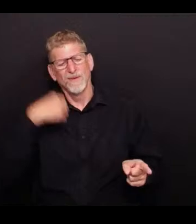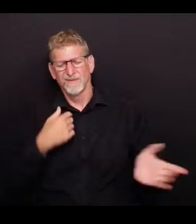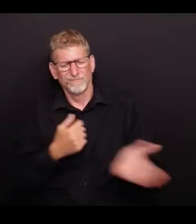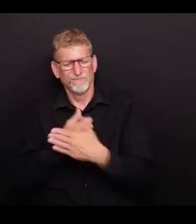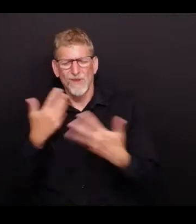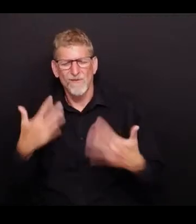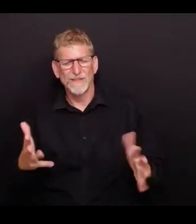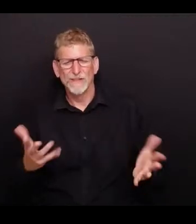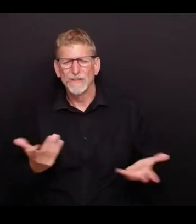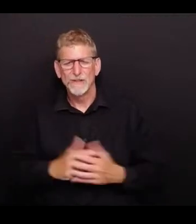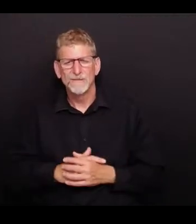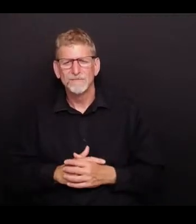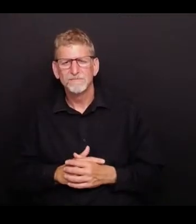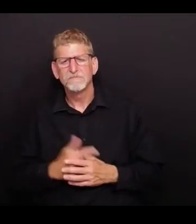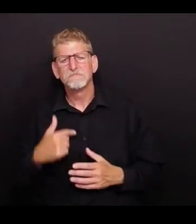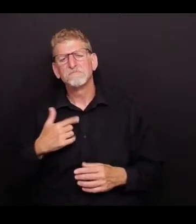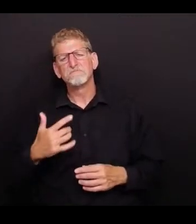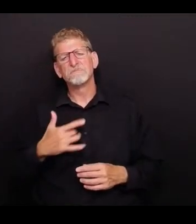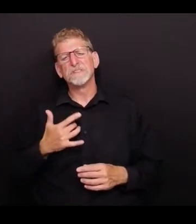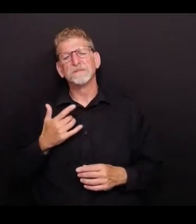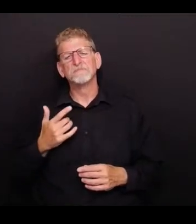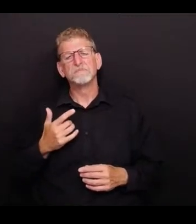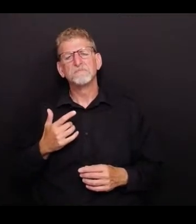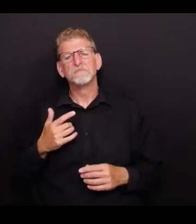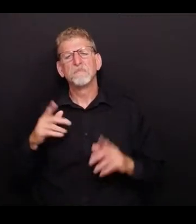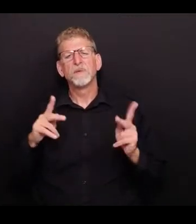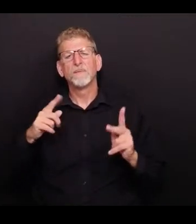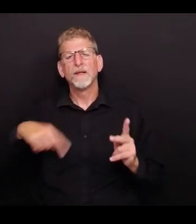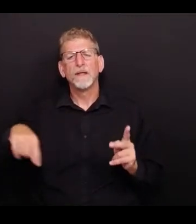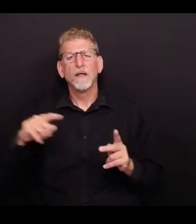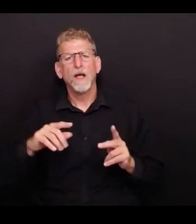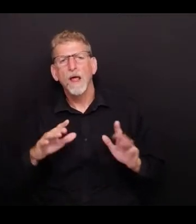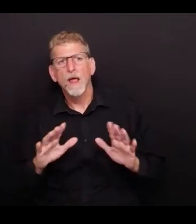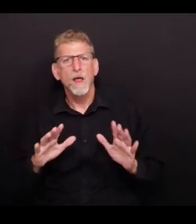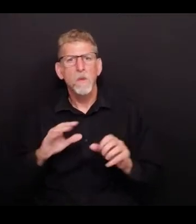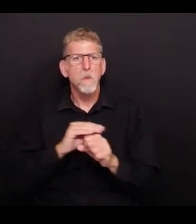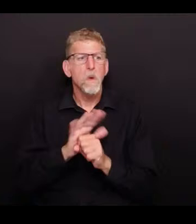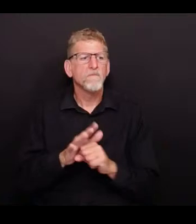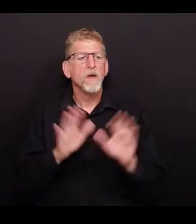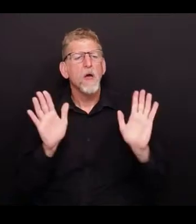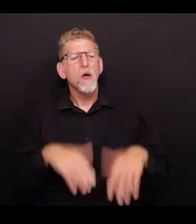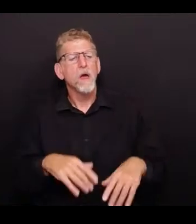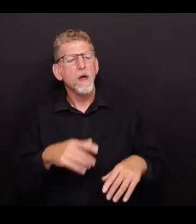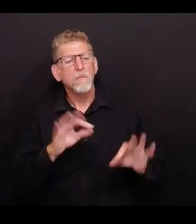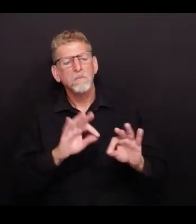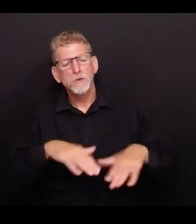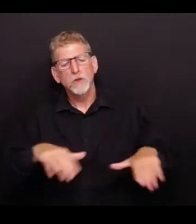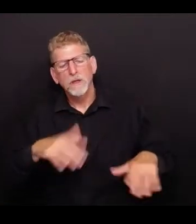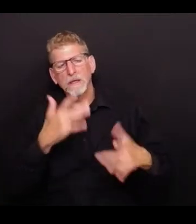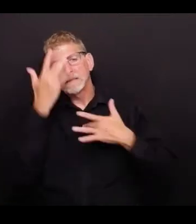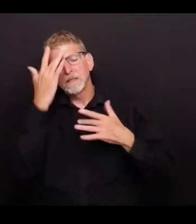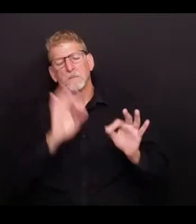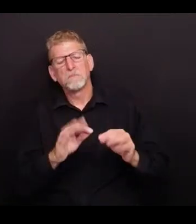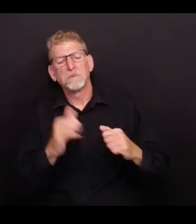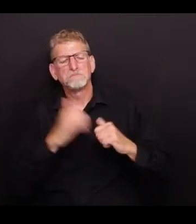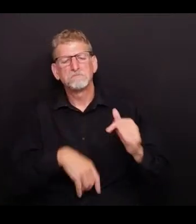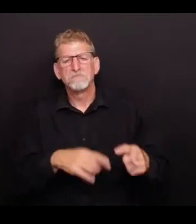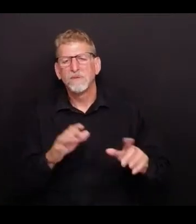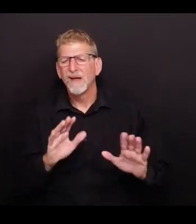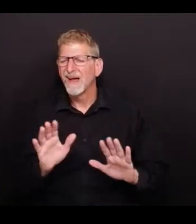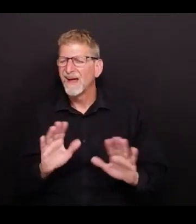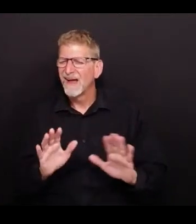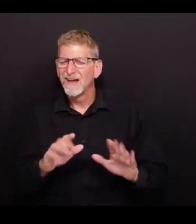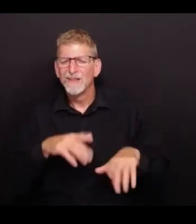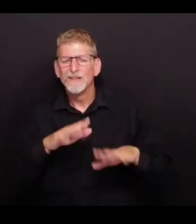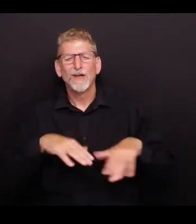idea that our children aren't harmed by COVID. Children are part of our communities, and if we want to get our